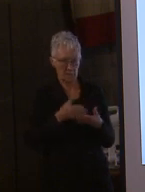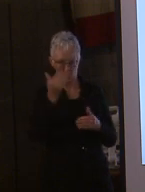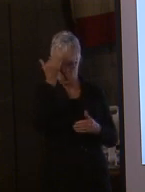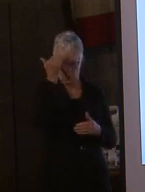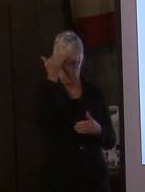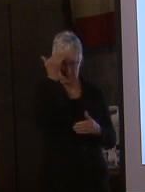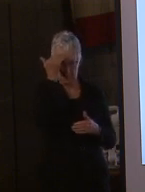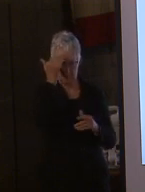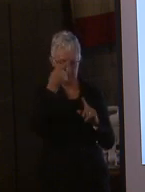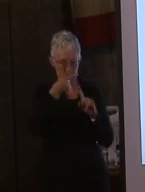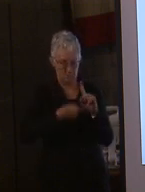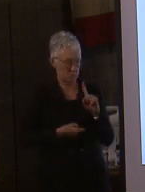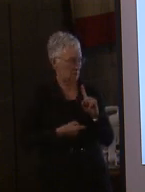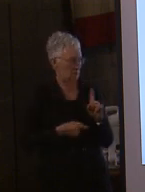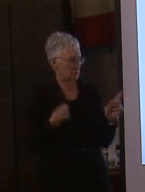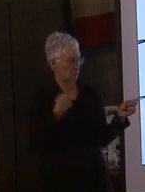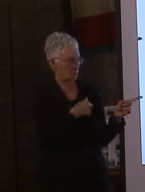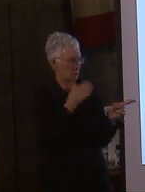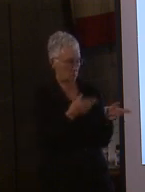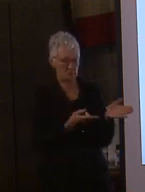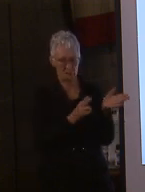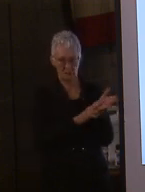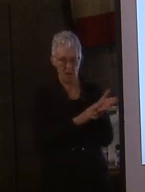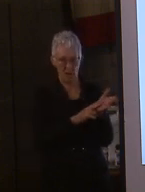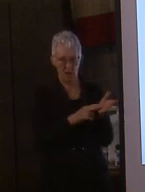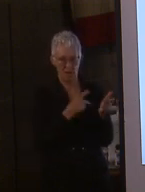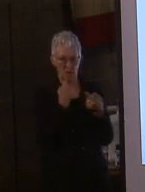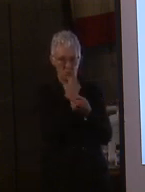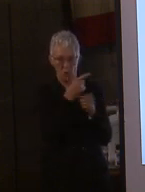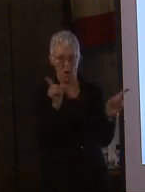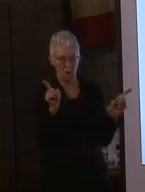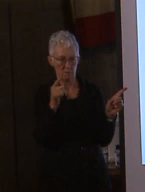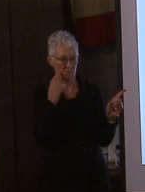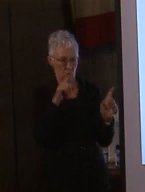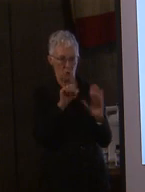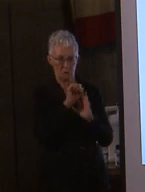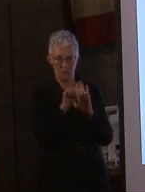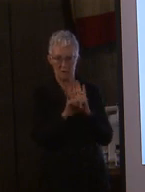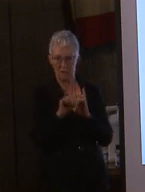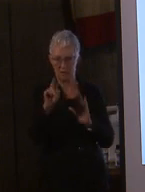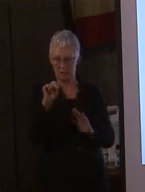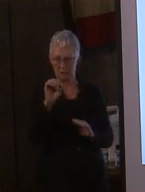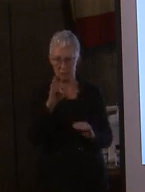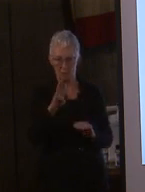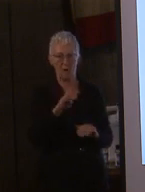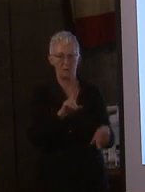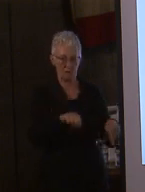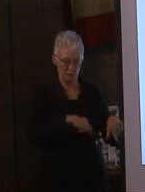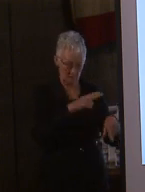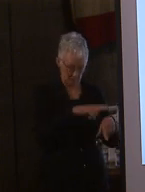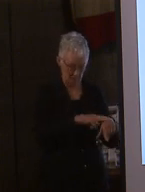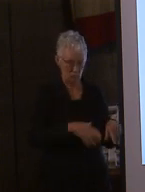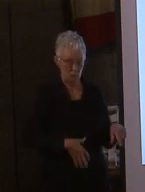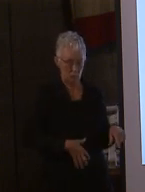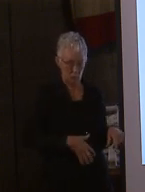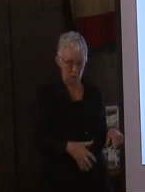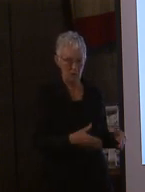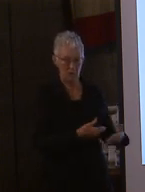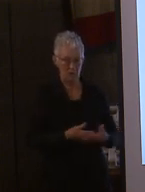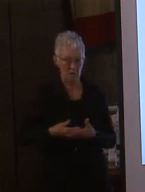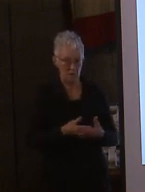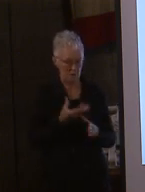that will do it this year for the state of Nebraska, make it National Pregnancy and Infant Loss Awareness Month.